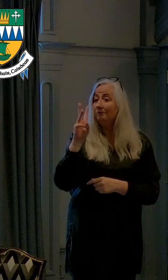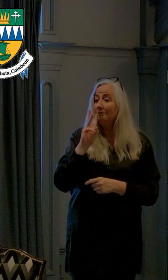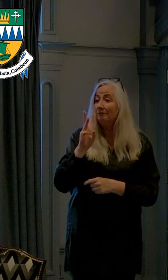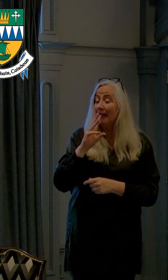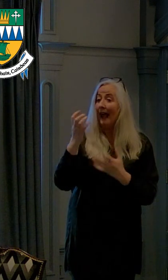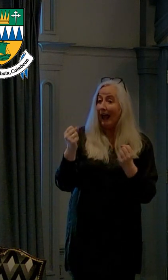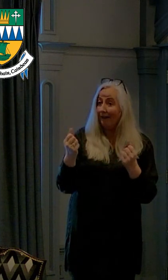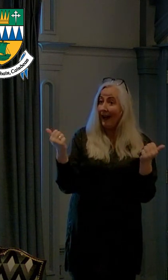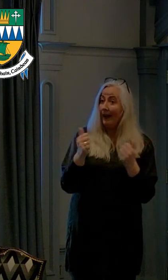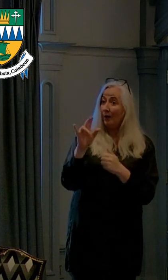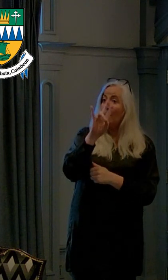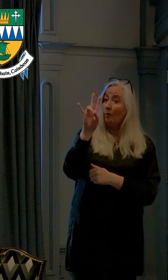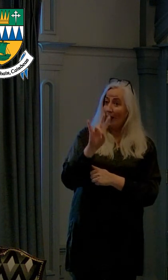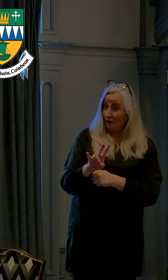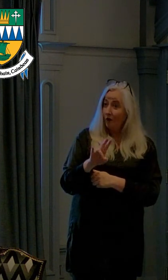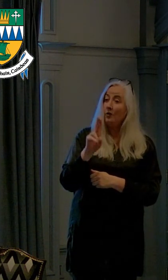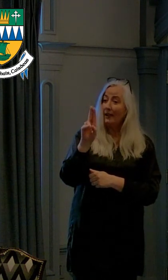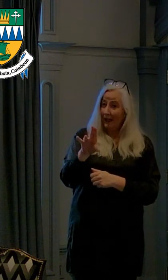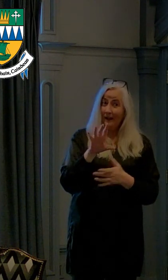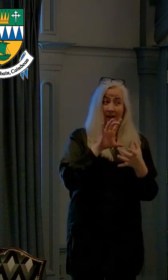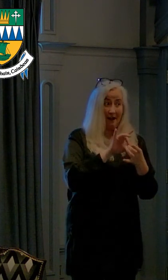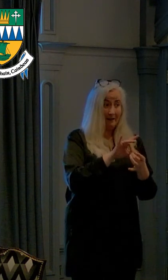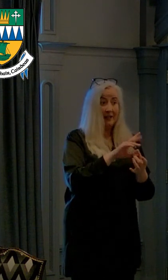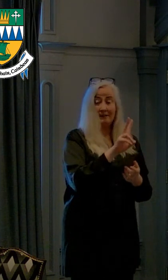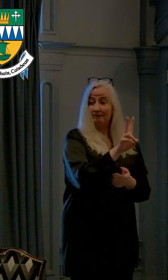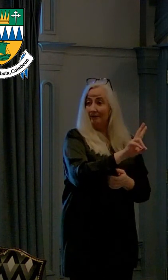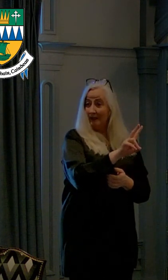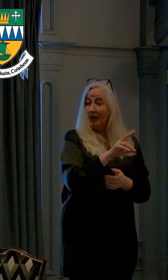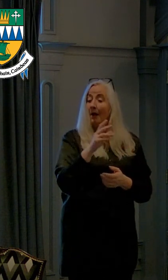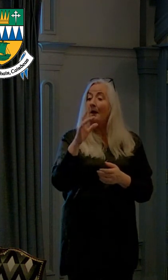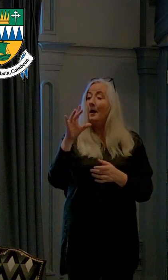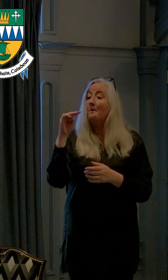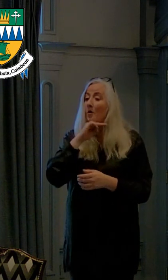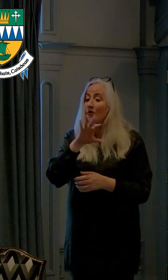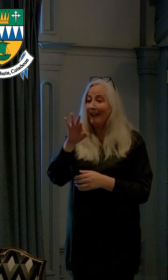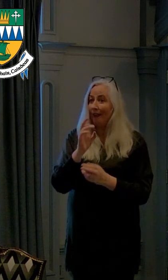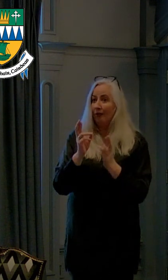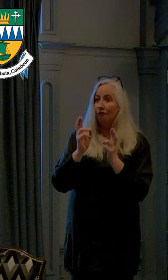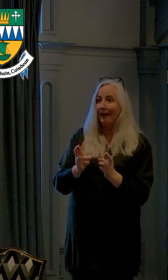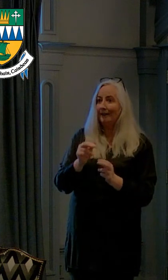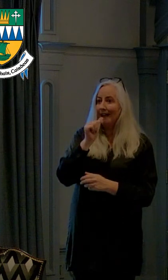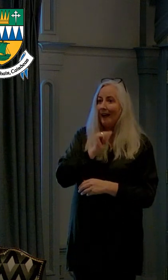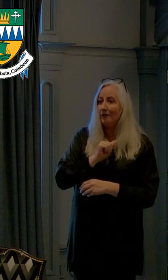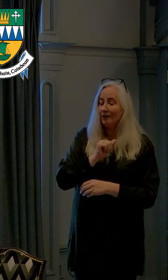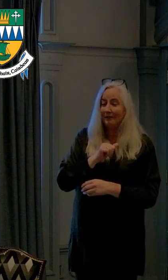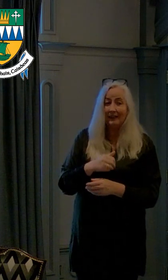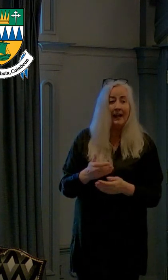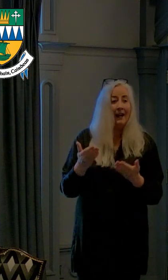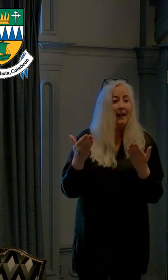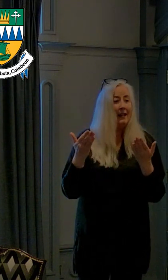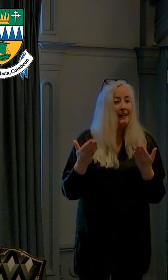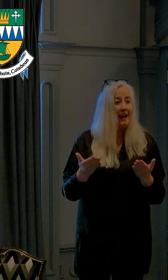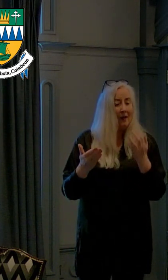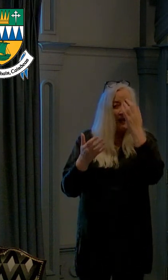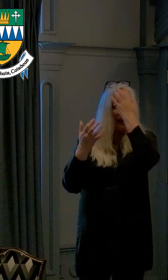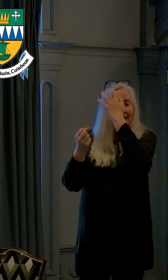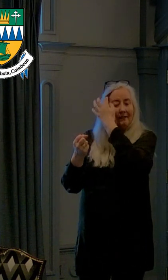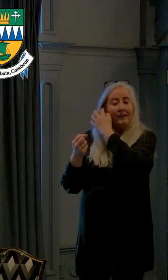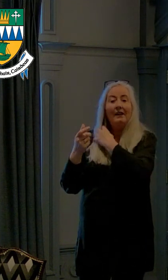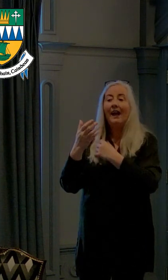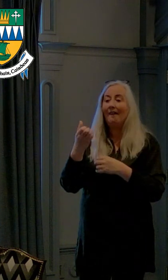any questions or whatever. Do engage. It's important that you get the correct answers. So I think we have some roving